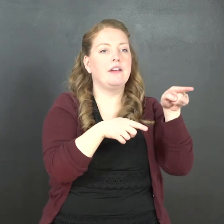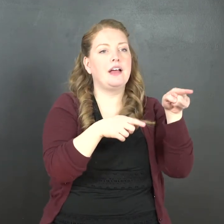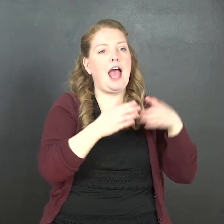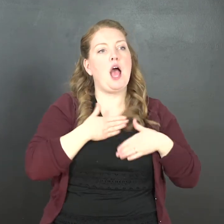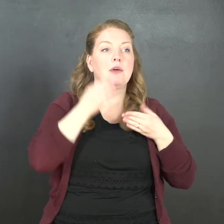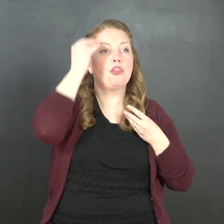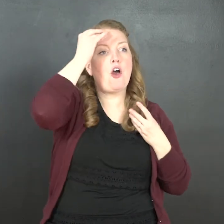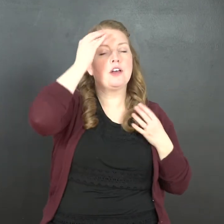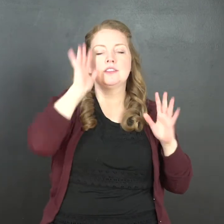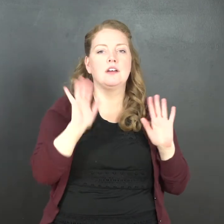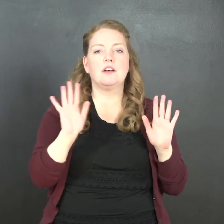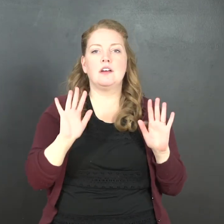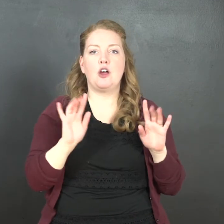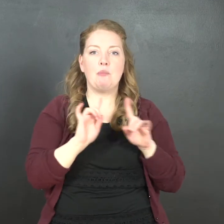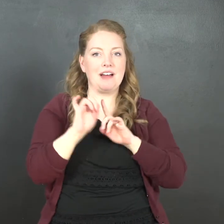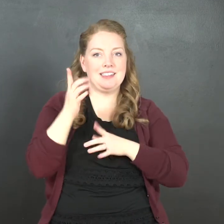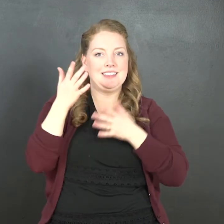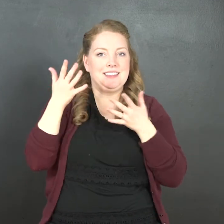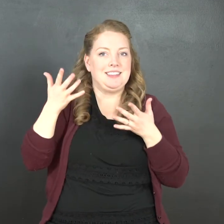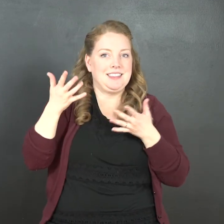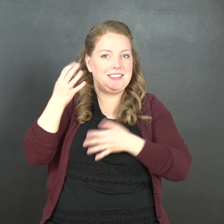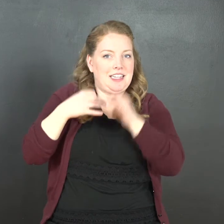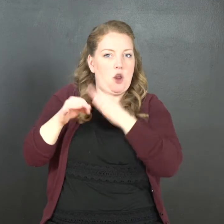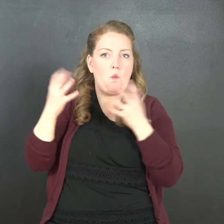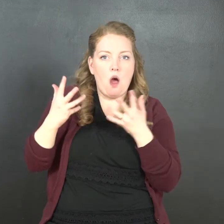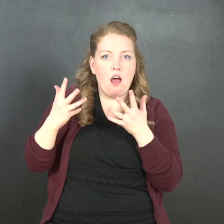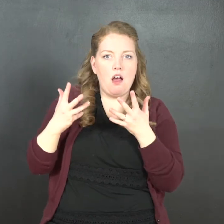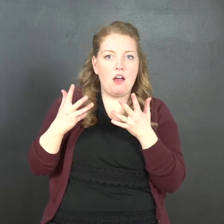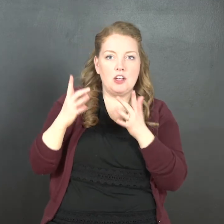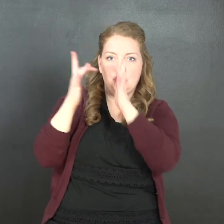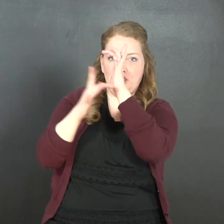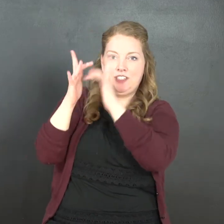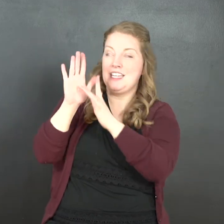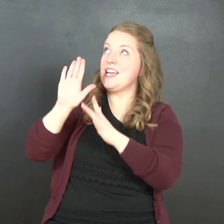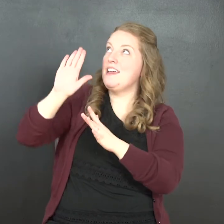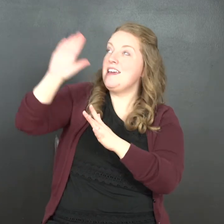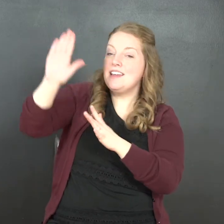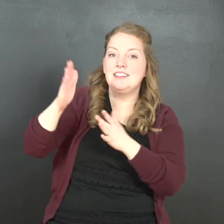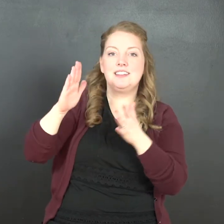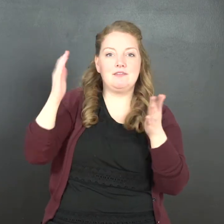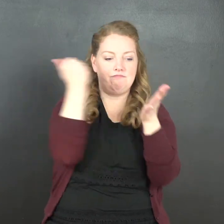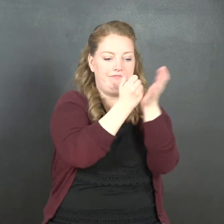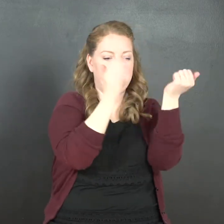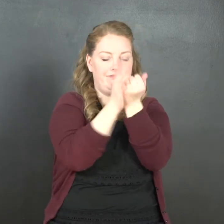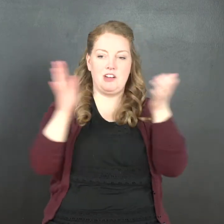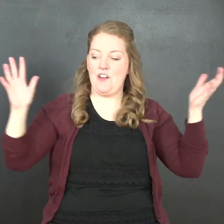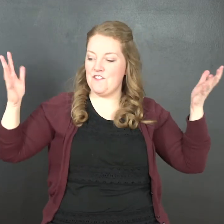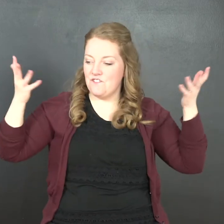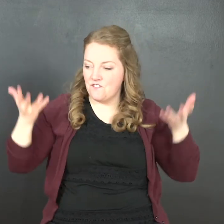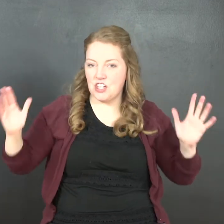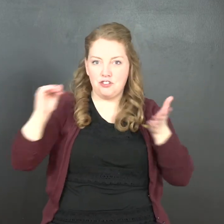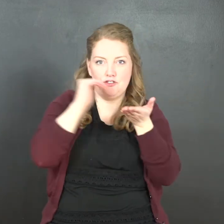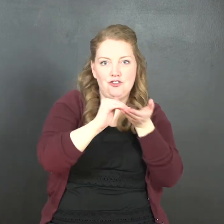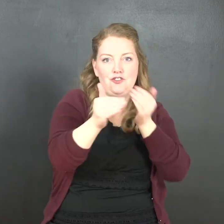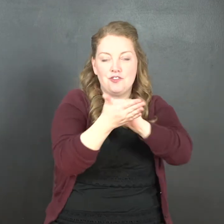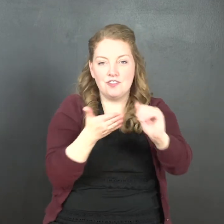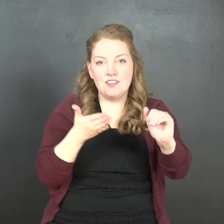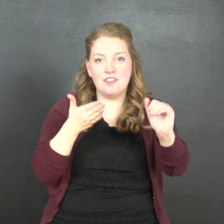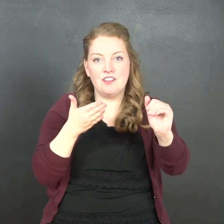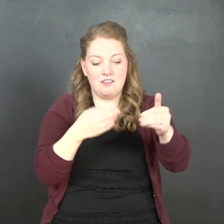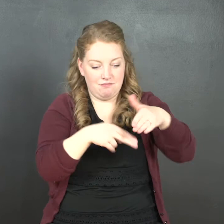The hope that we have today is because of what Christ has